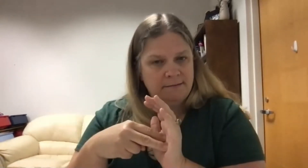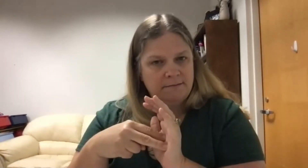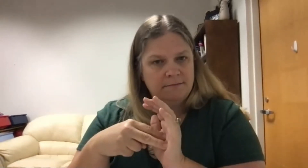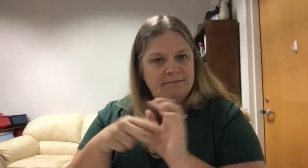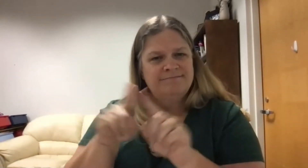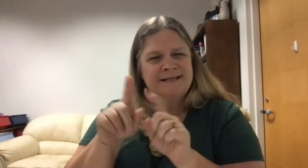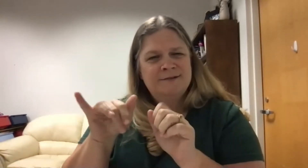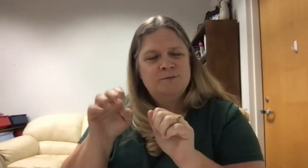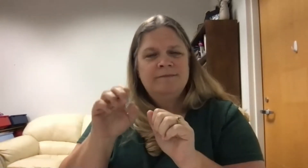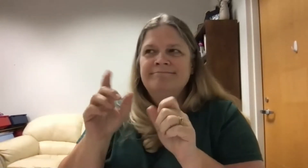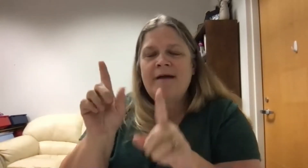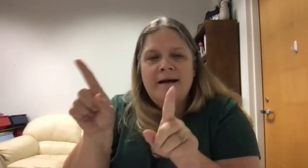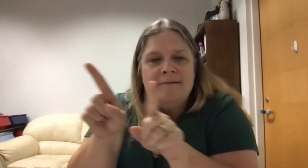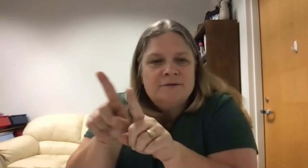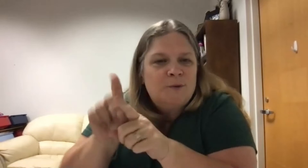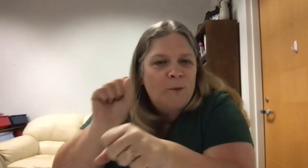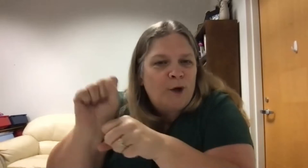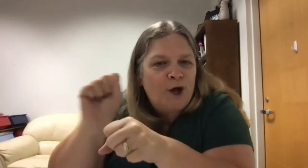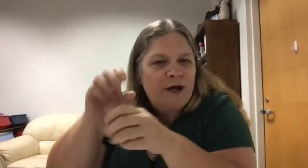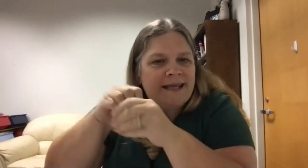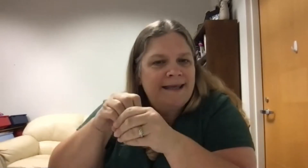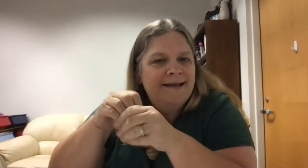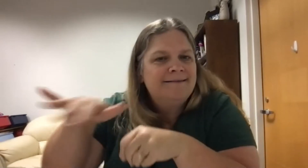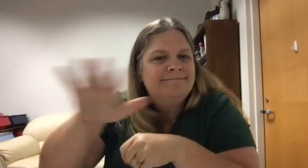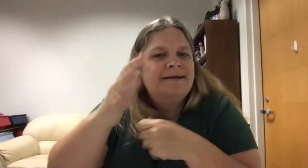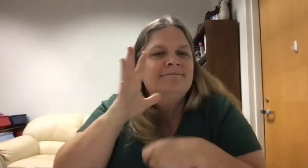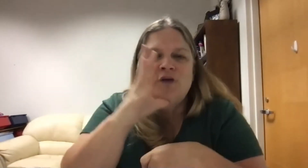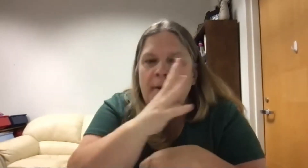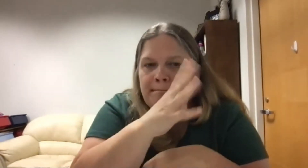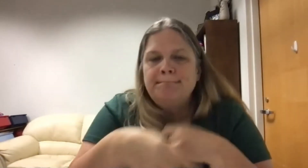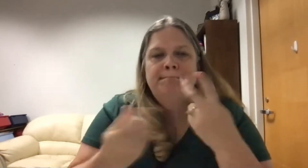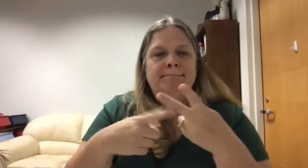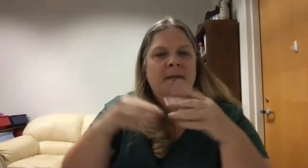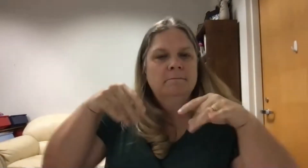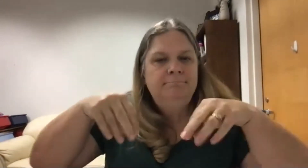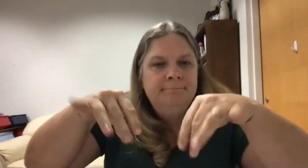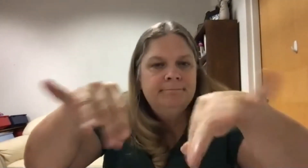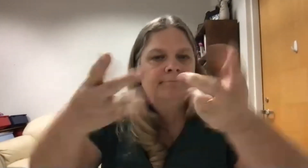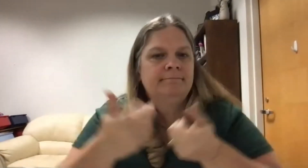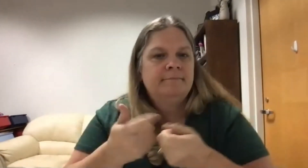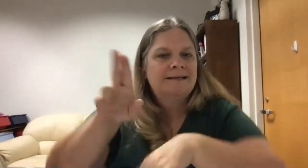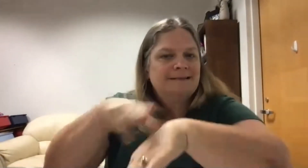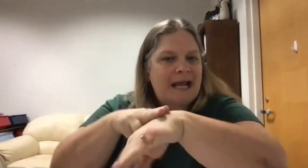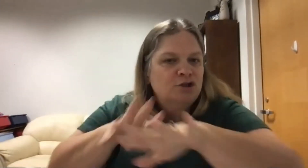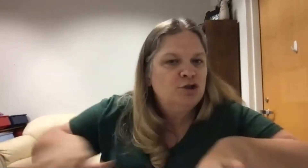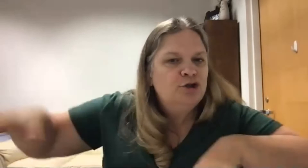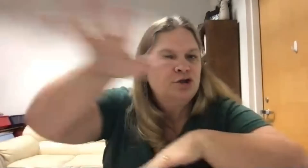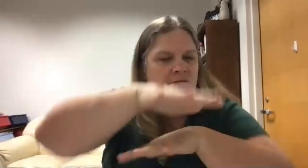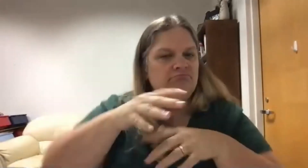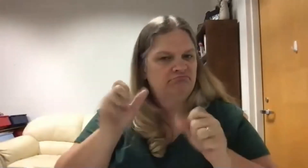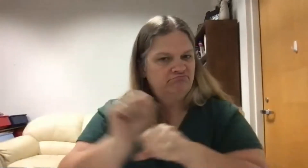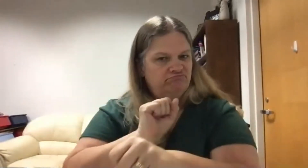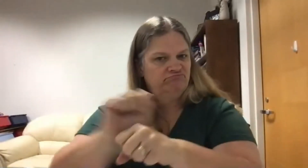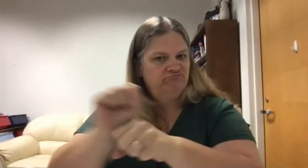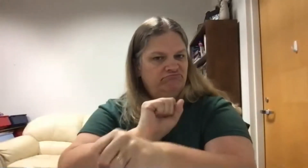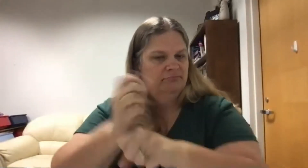and give their patients purpose. And also work in the community, such as at a farm,